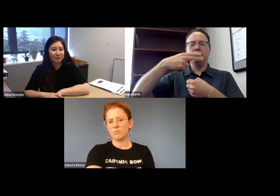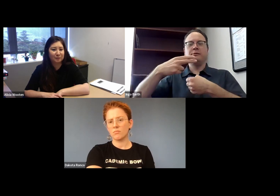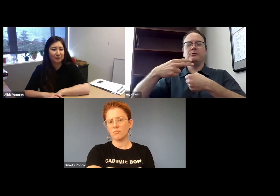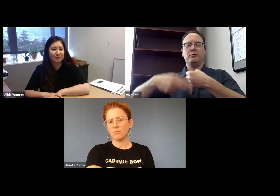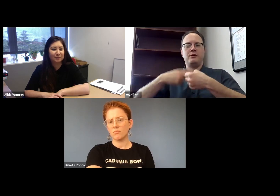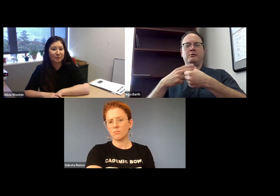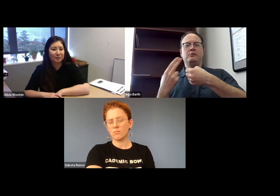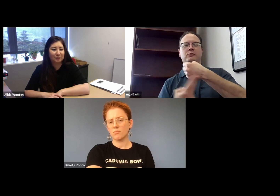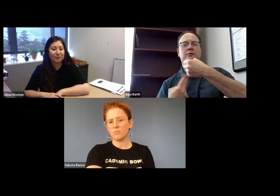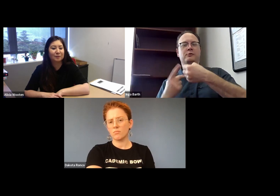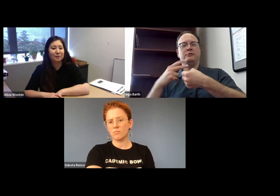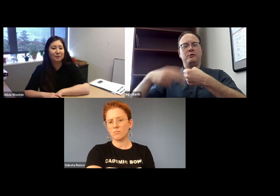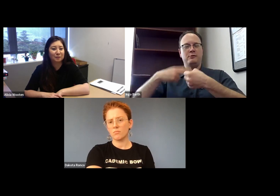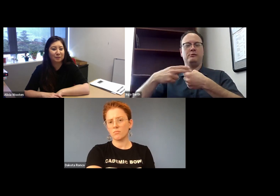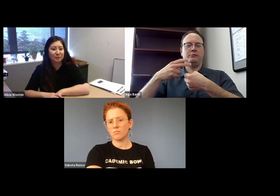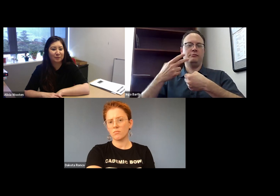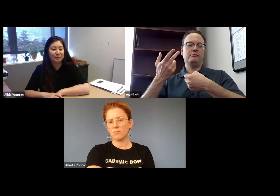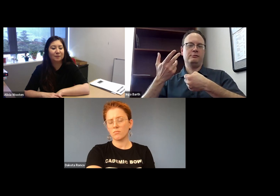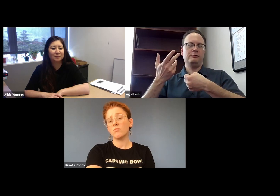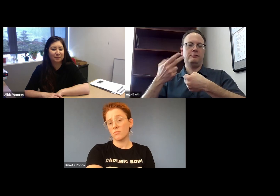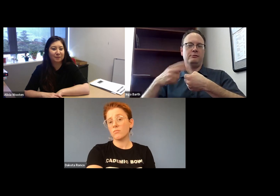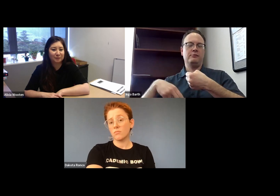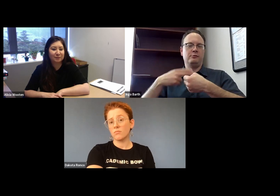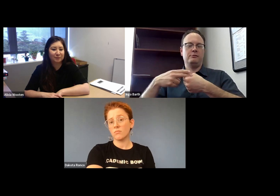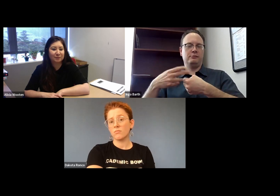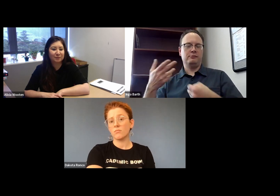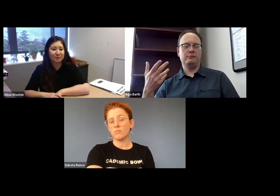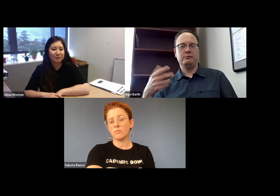and specifically Uranus as well.